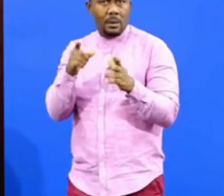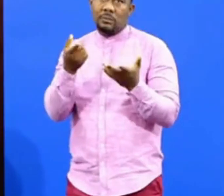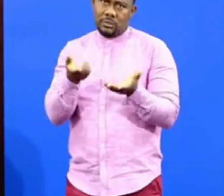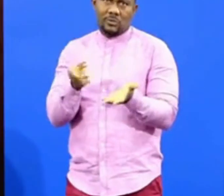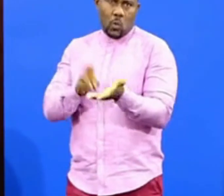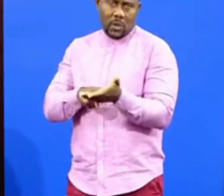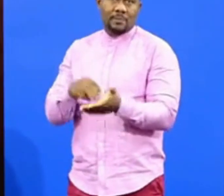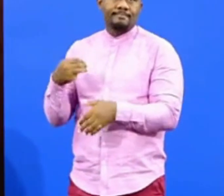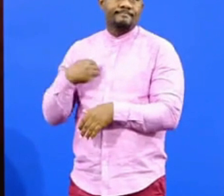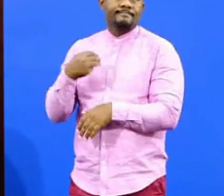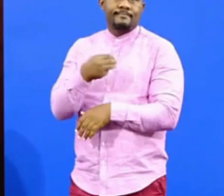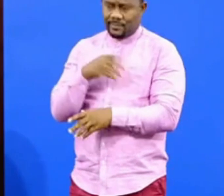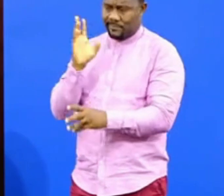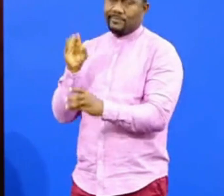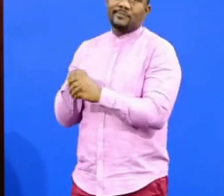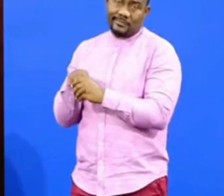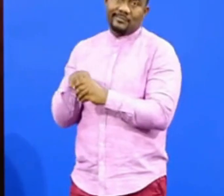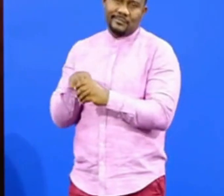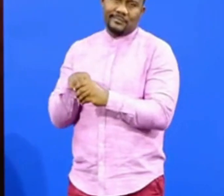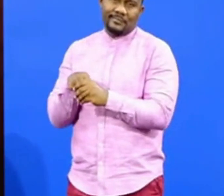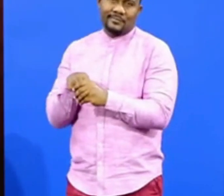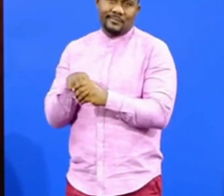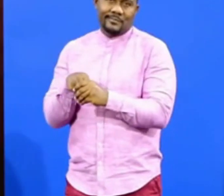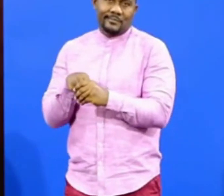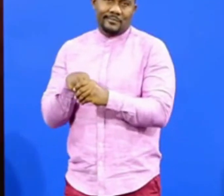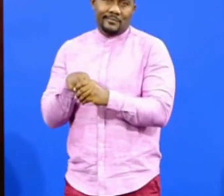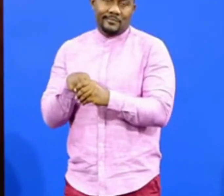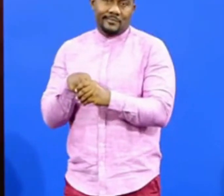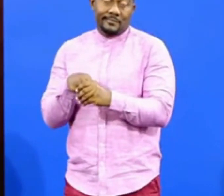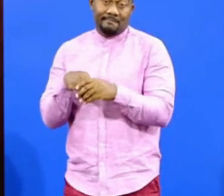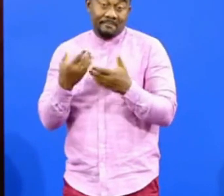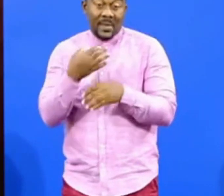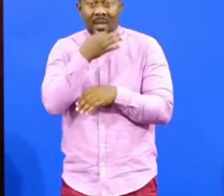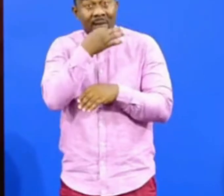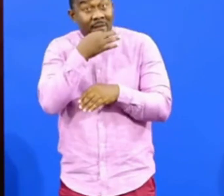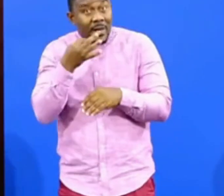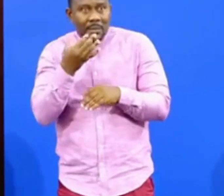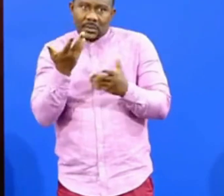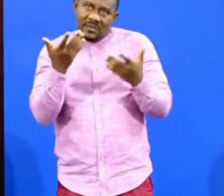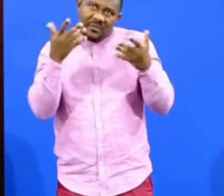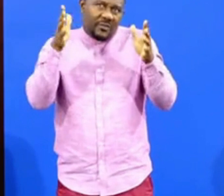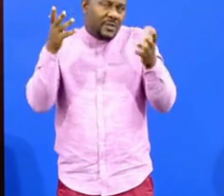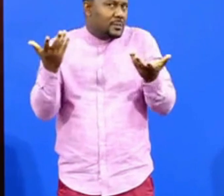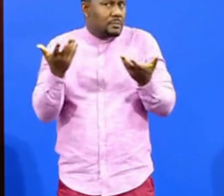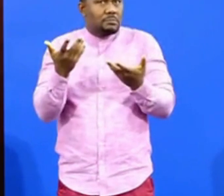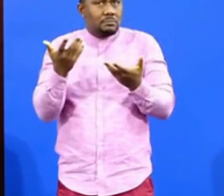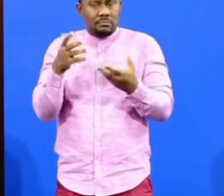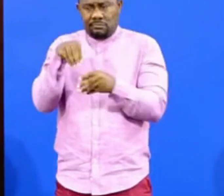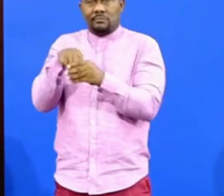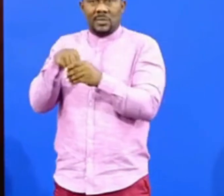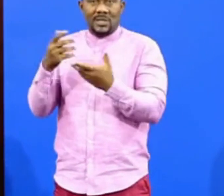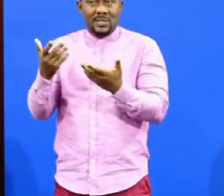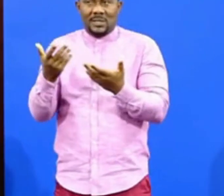a member. But we're such that farmers are actually members. In fact, I might leave that to the questions and answers,